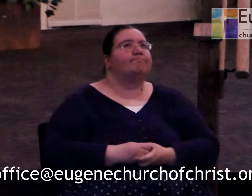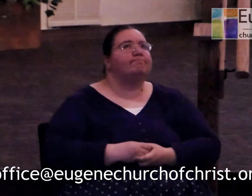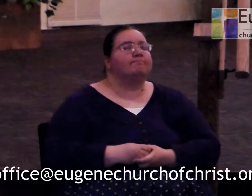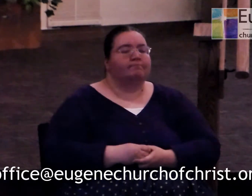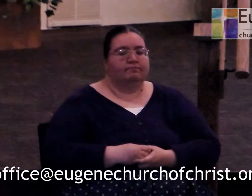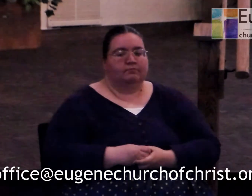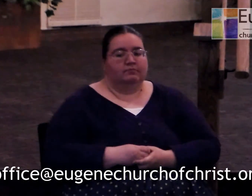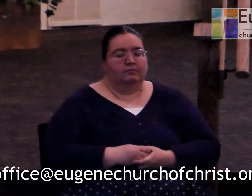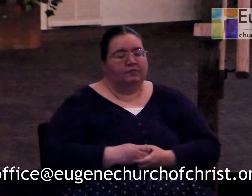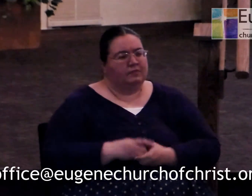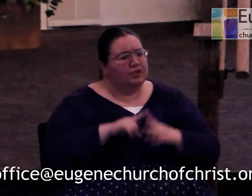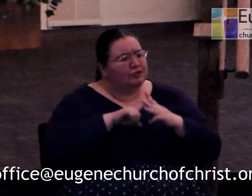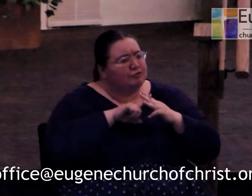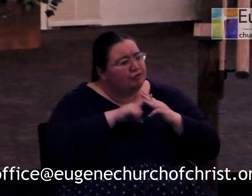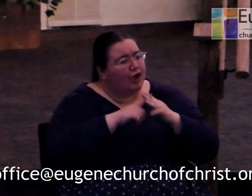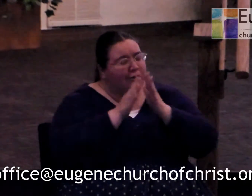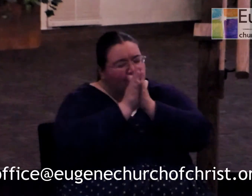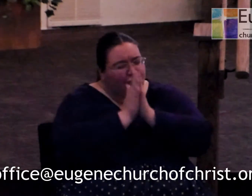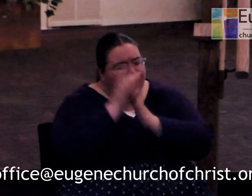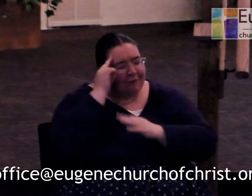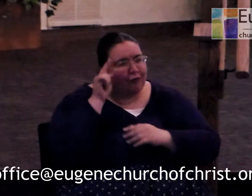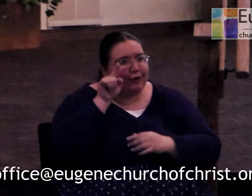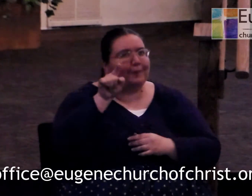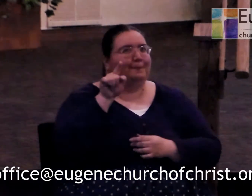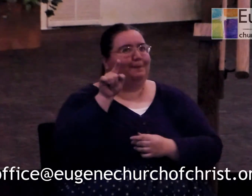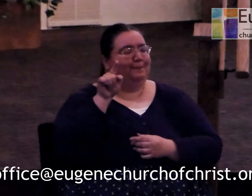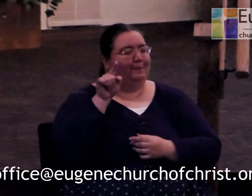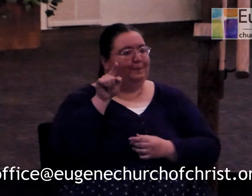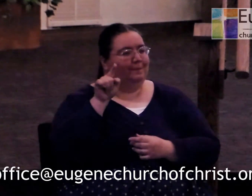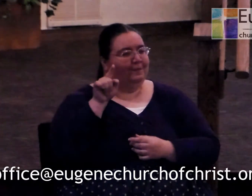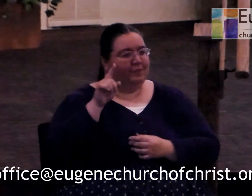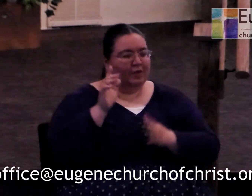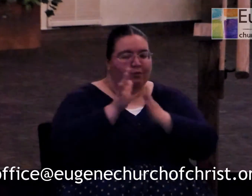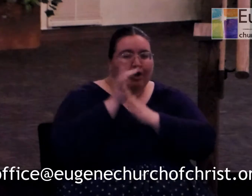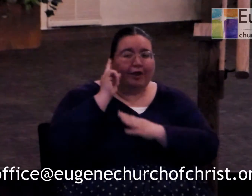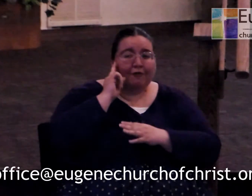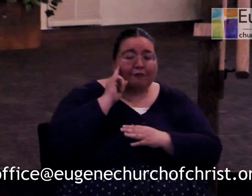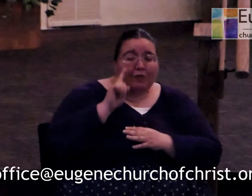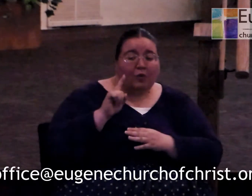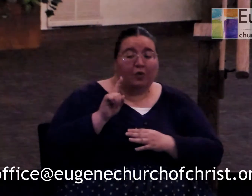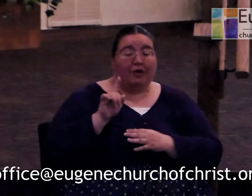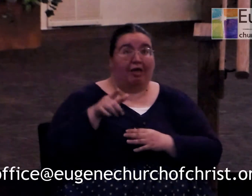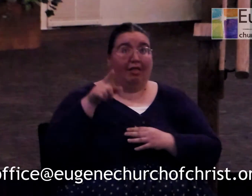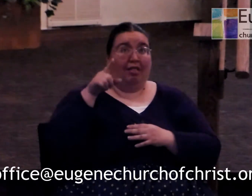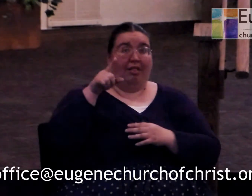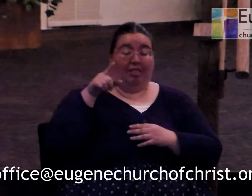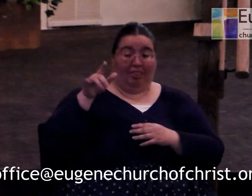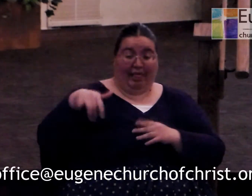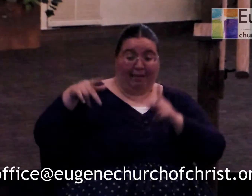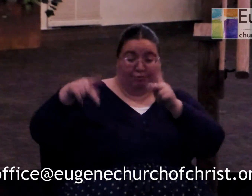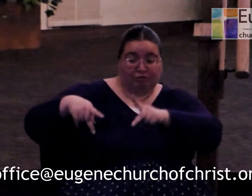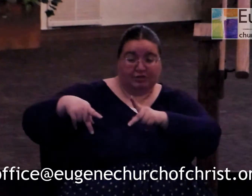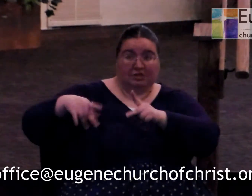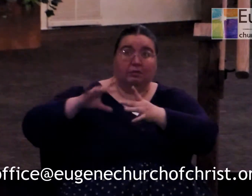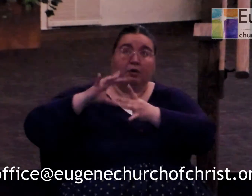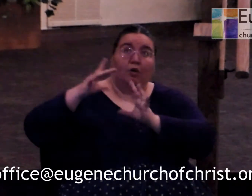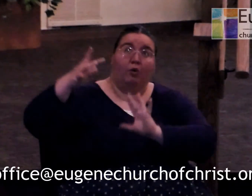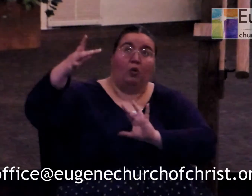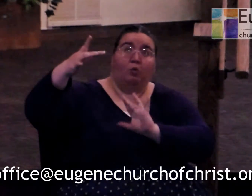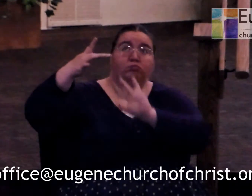Begin praying for that person. Pray for their coming into contact with God. Pray for whatever role you or someone else